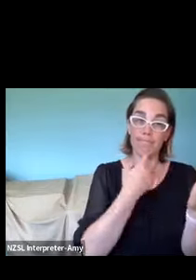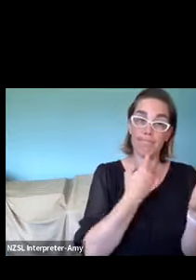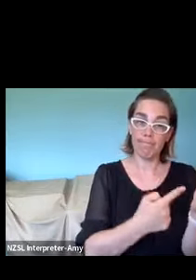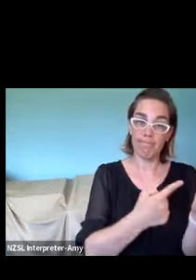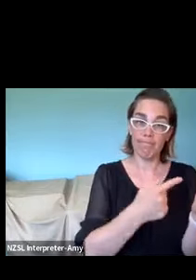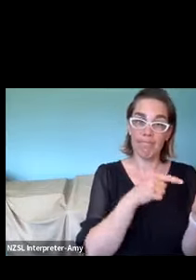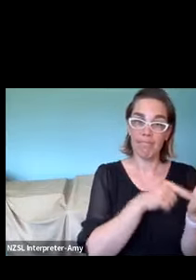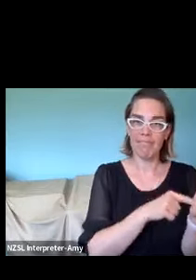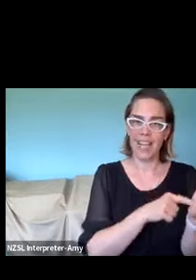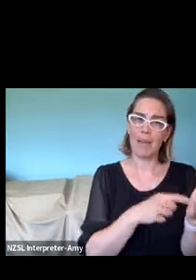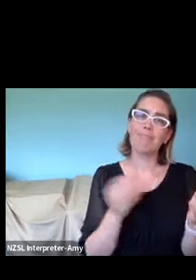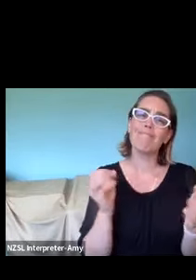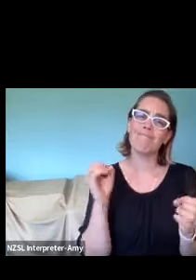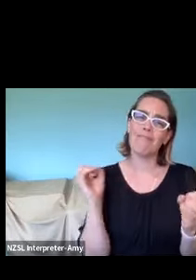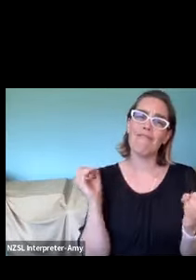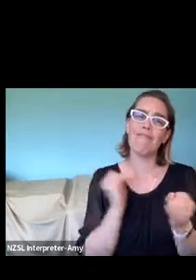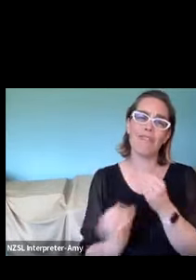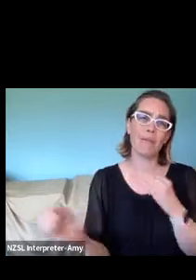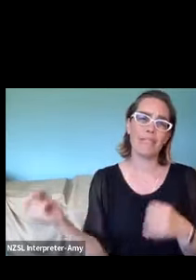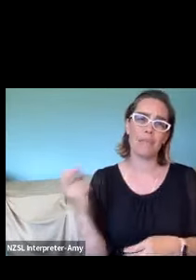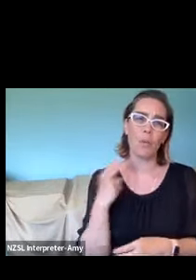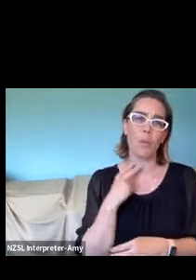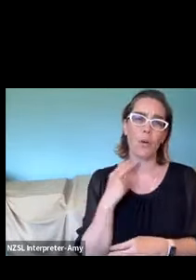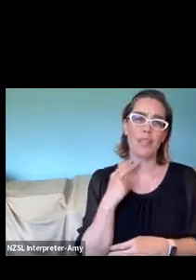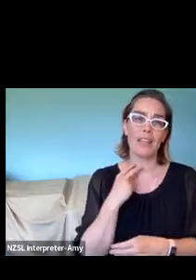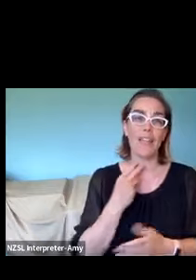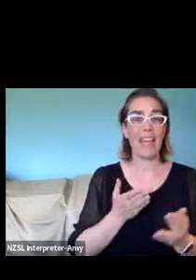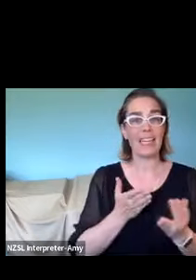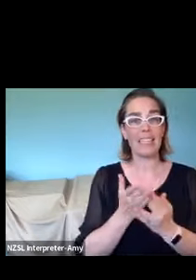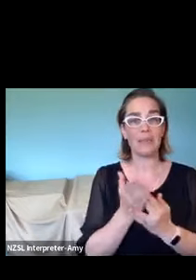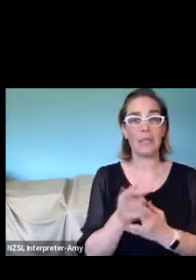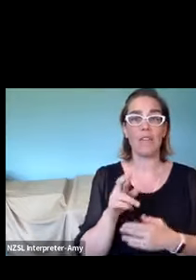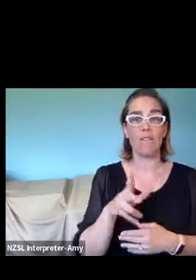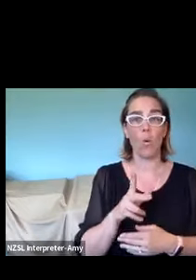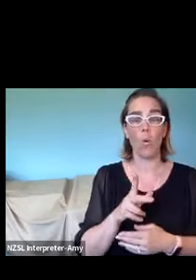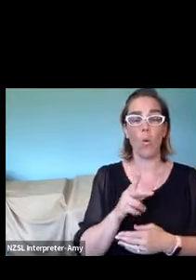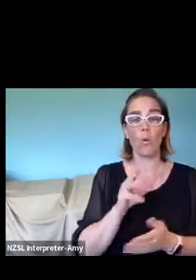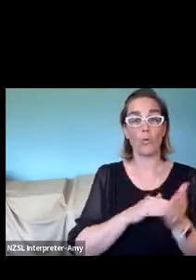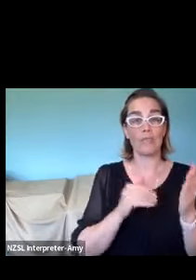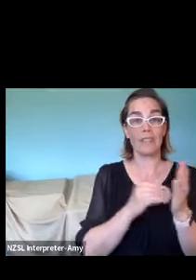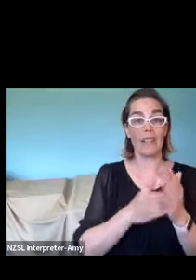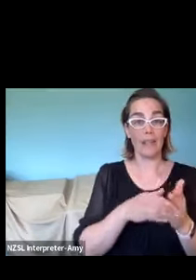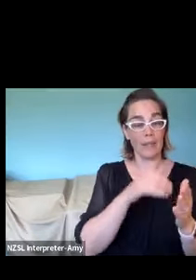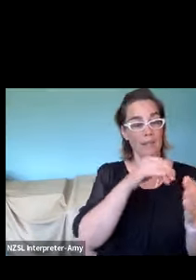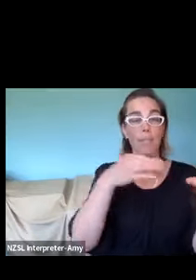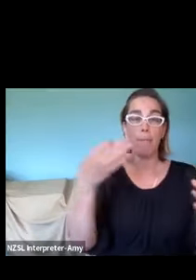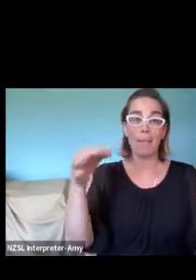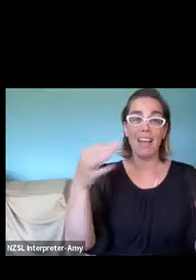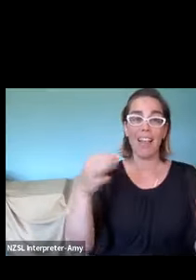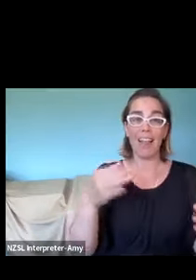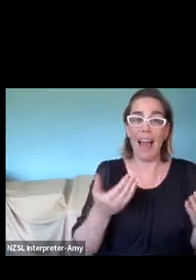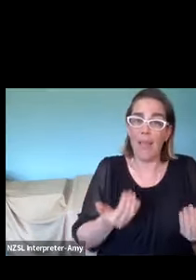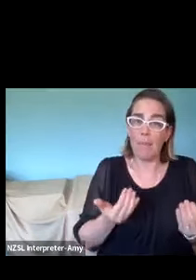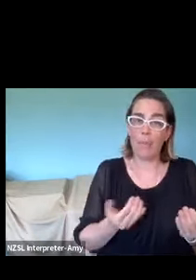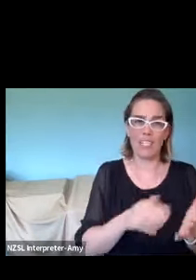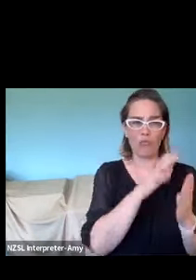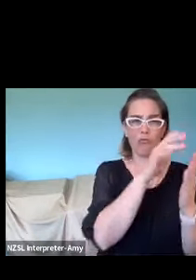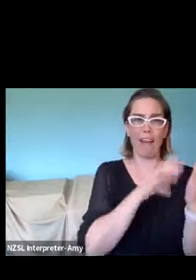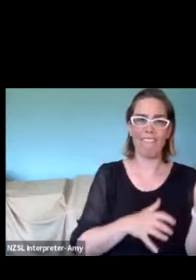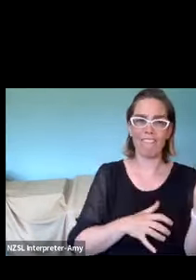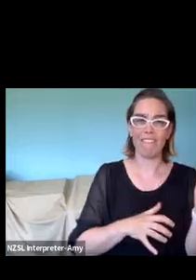personally disappointed at the Accessibility for New Zealanders Bill as currently drafted. I, like many other disabled